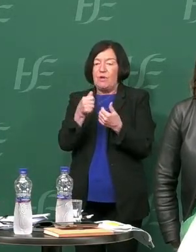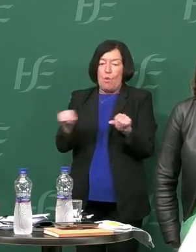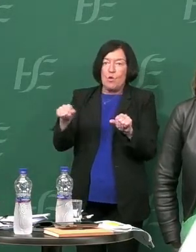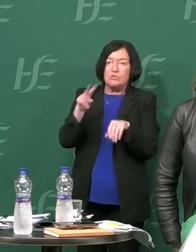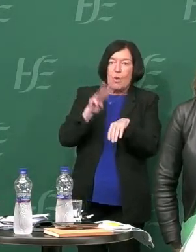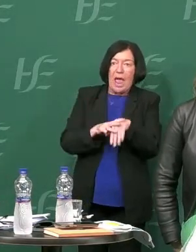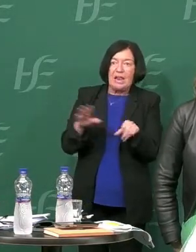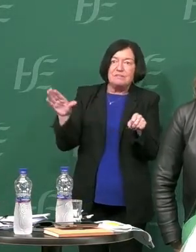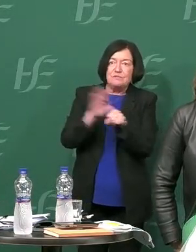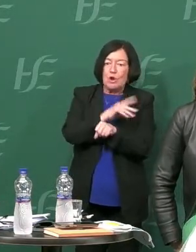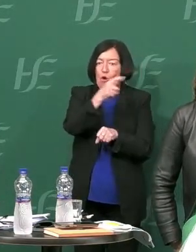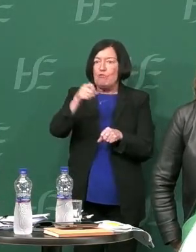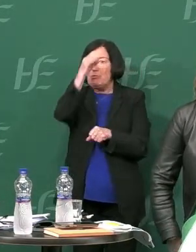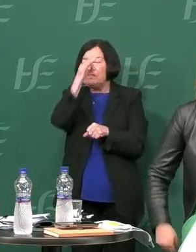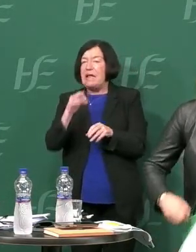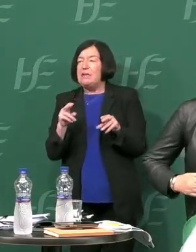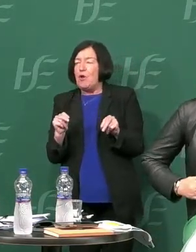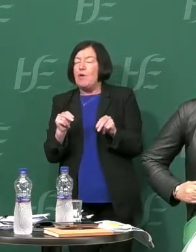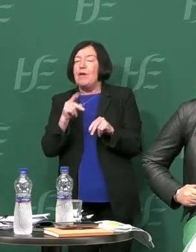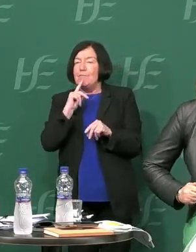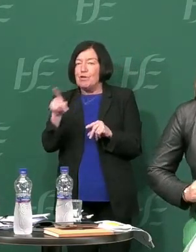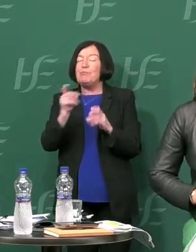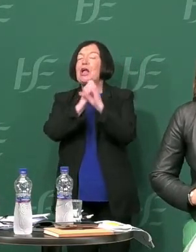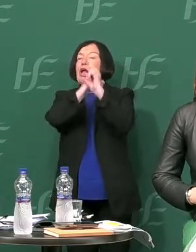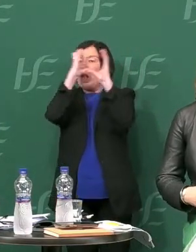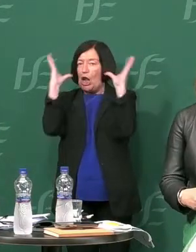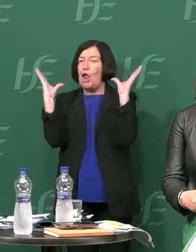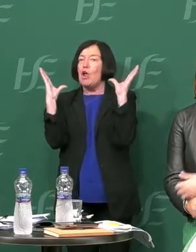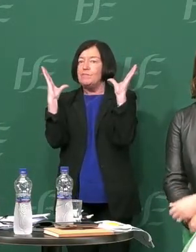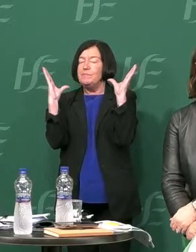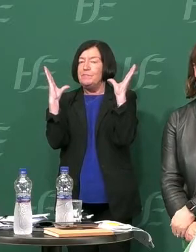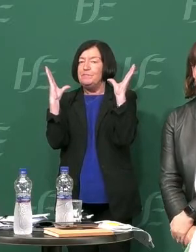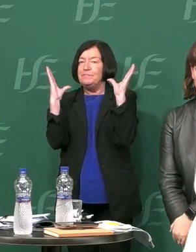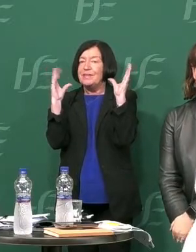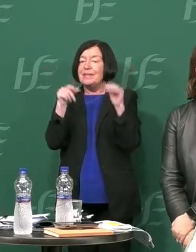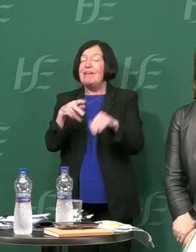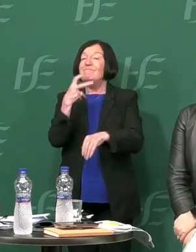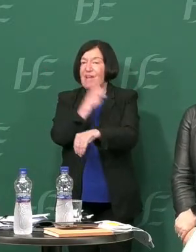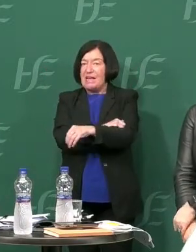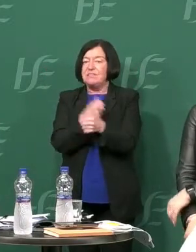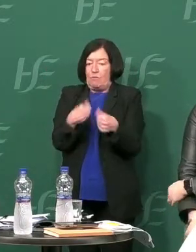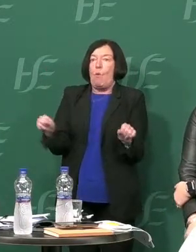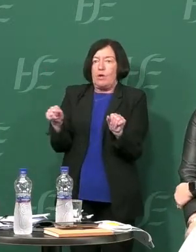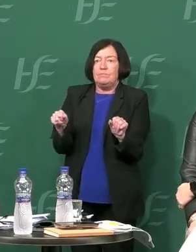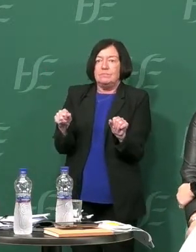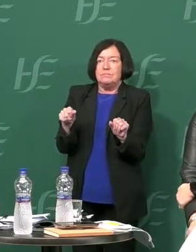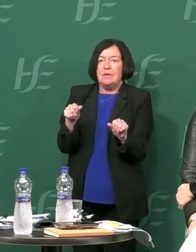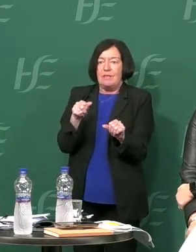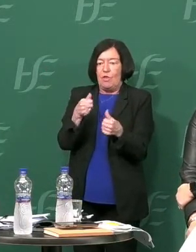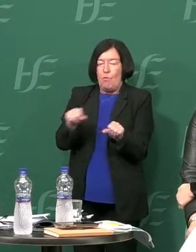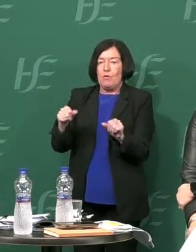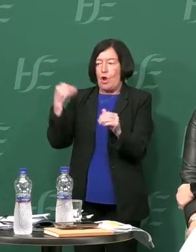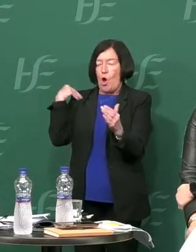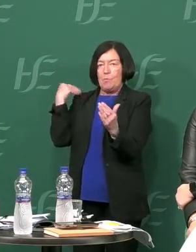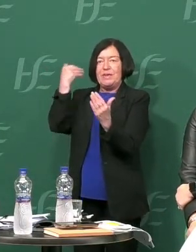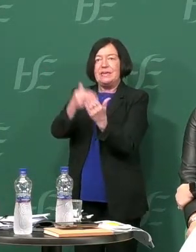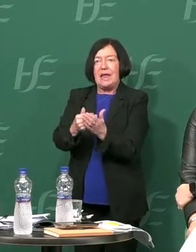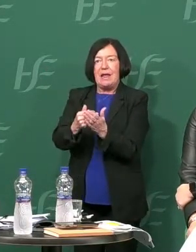various vaccine types, etc. What has been very clear is the vaccines have worked for us, and they've worked to date.